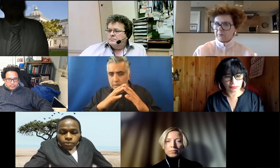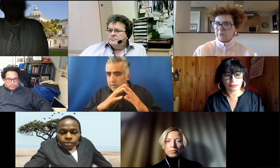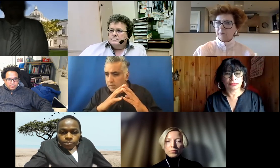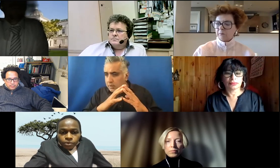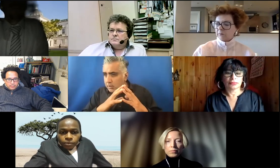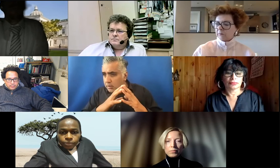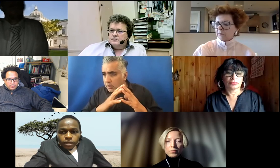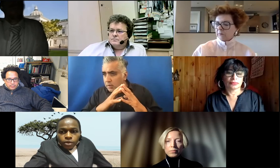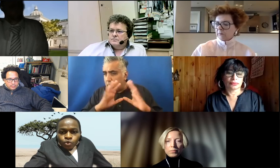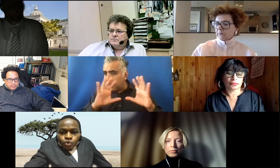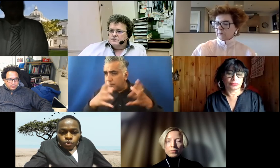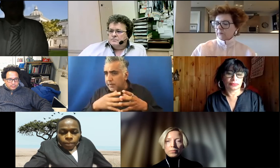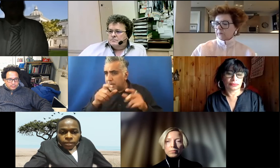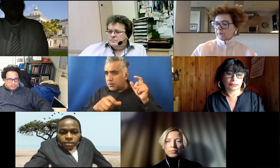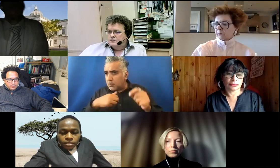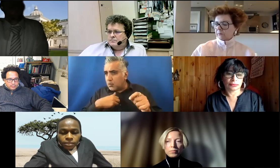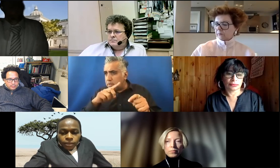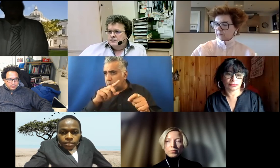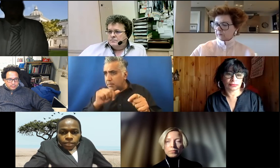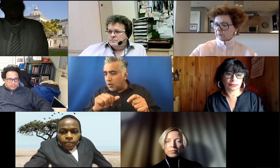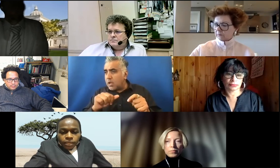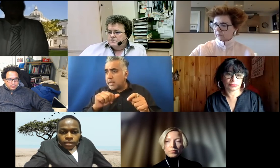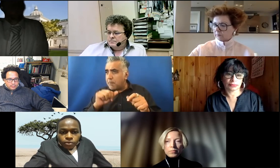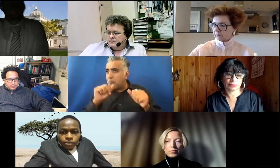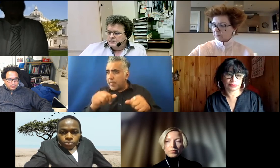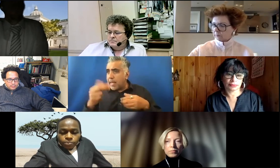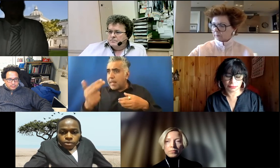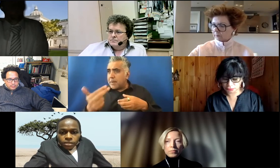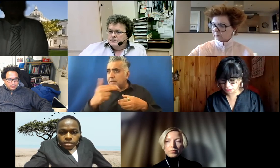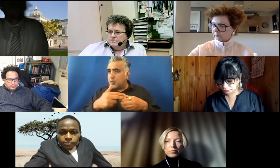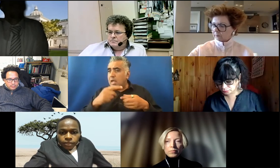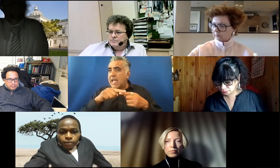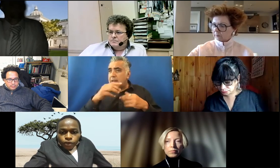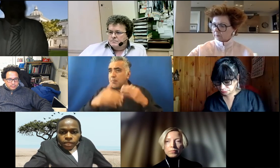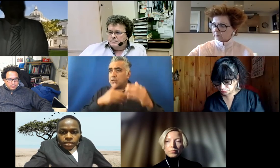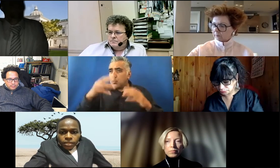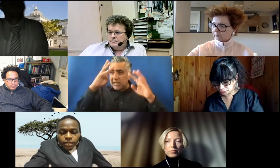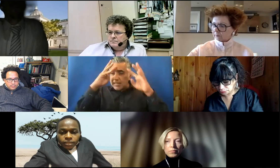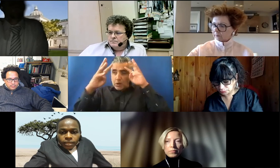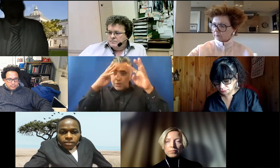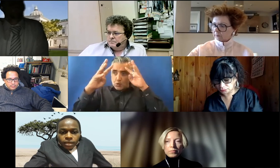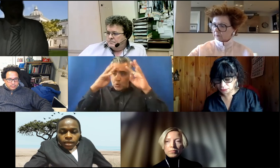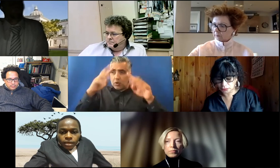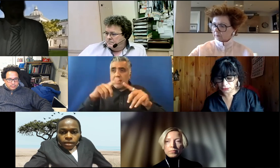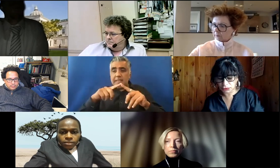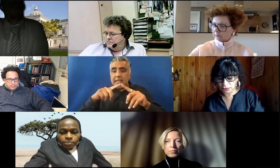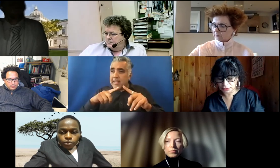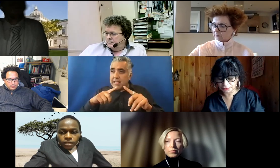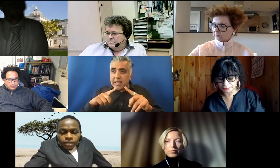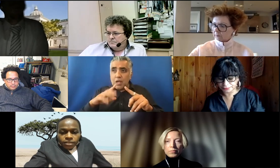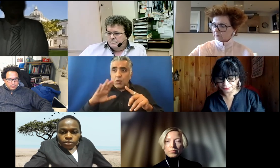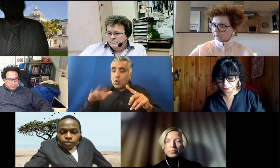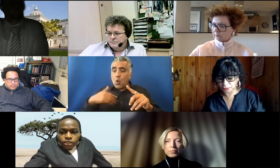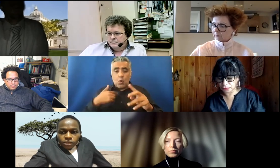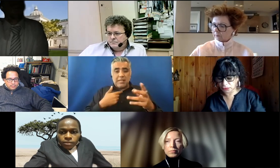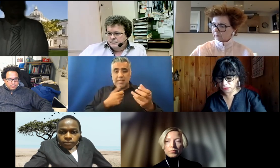disabled people who participate in the innovation process for anything that gets supported as